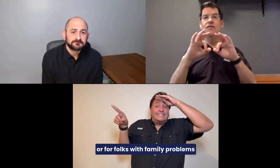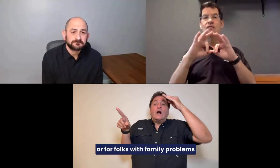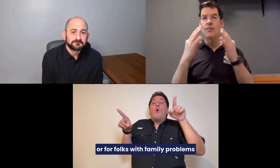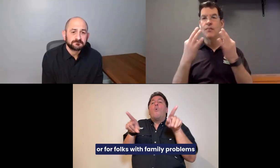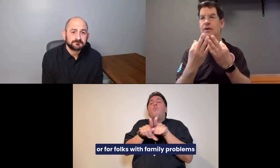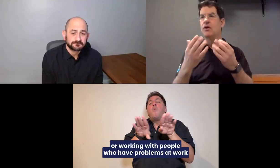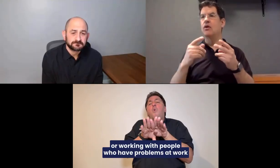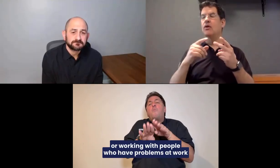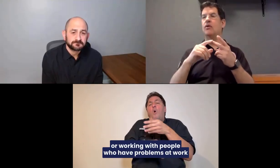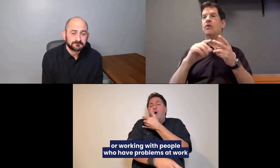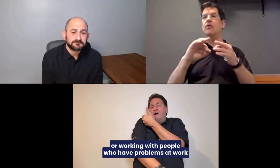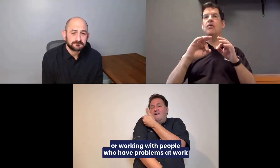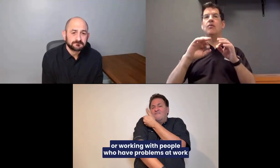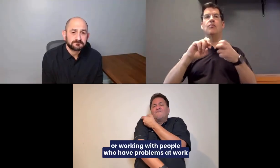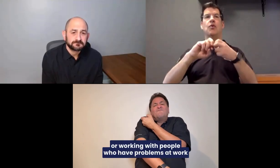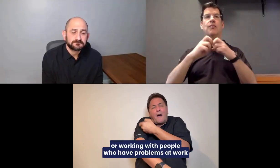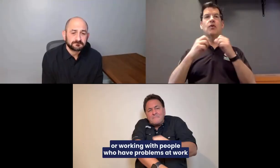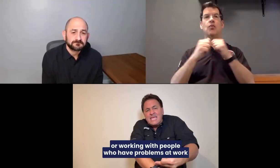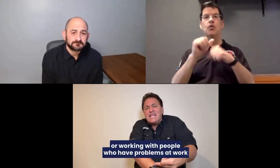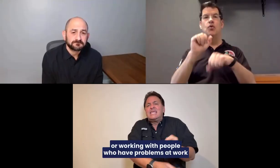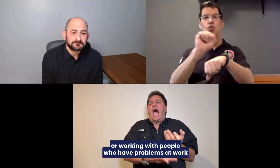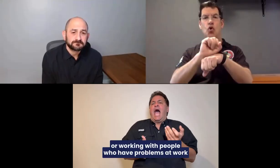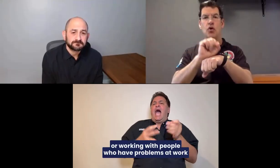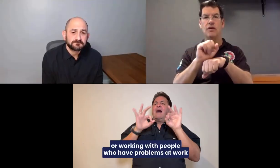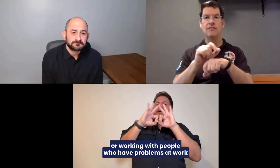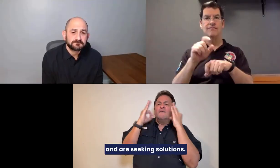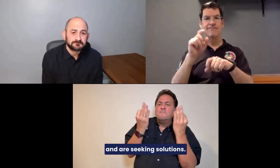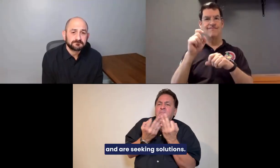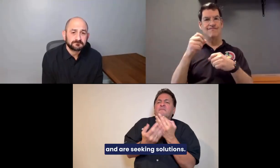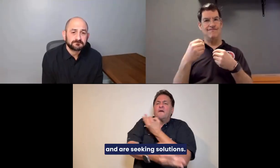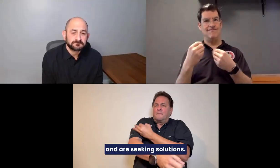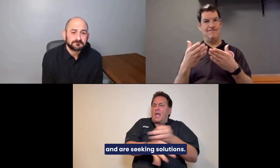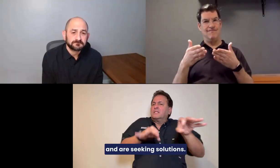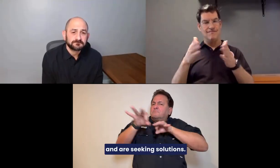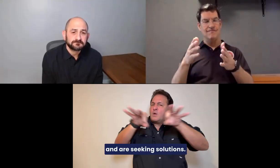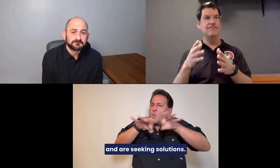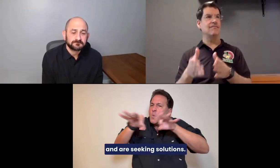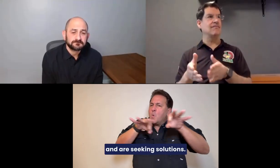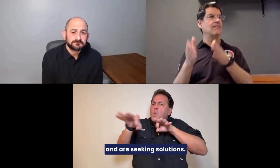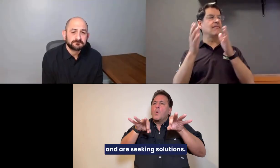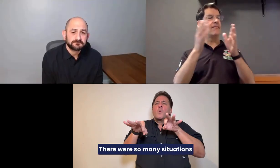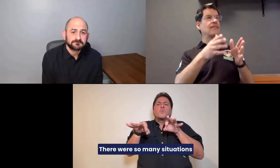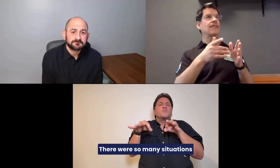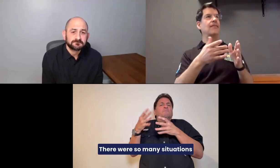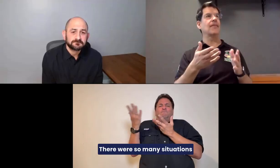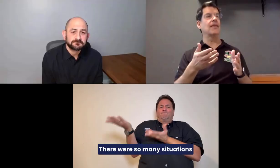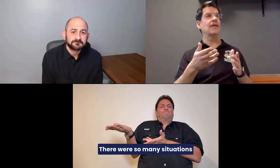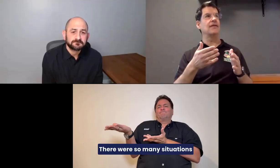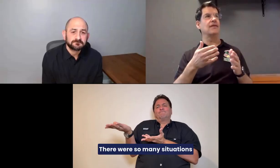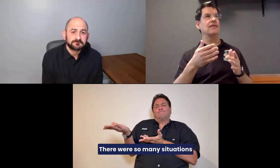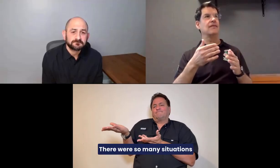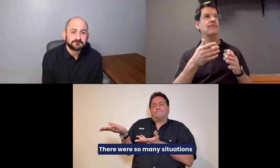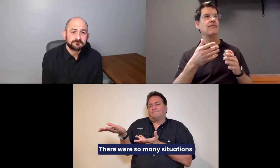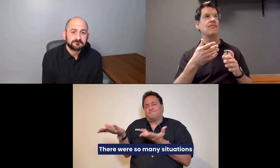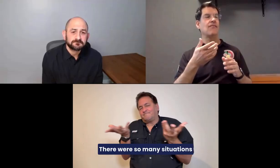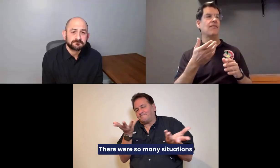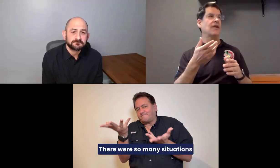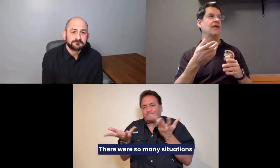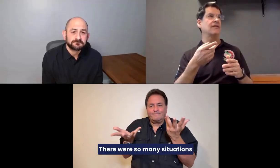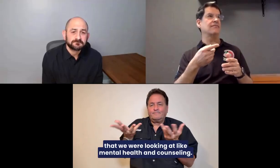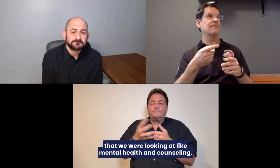problems, or working with people who have problems at work and are seeking solutions. There were so many